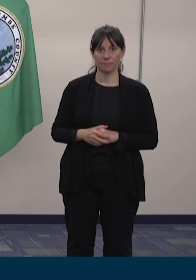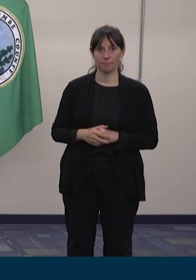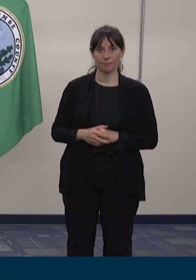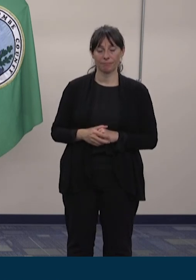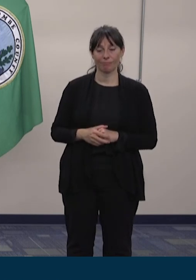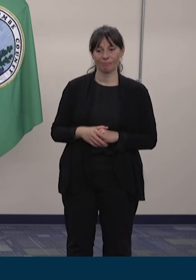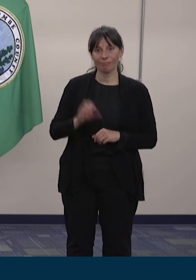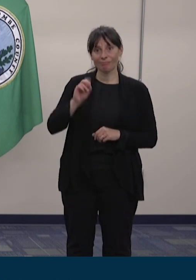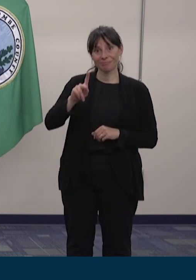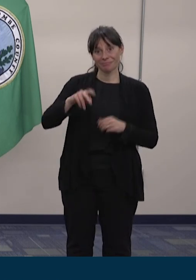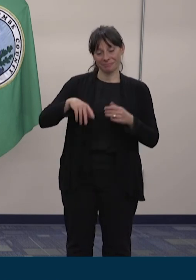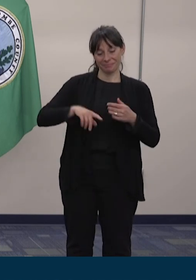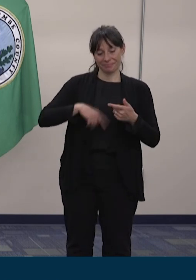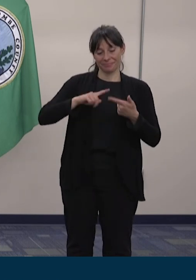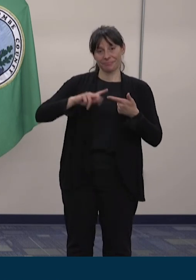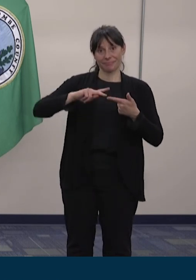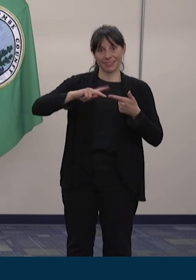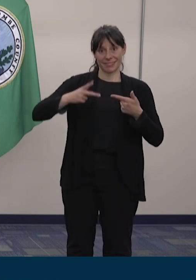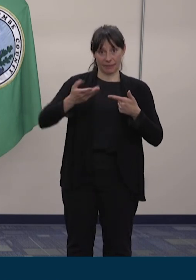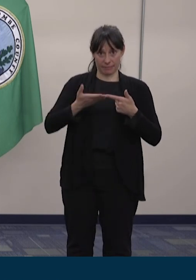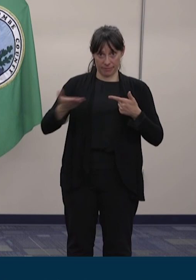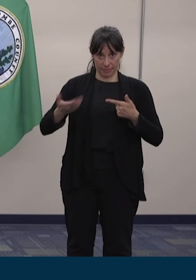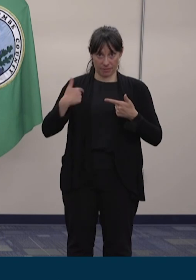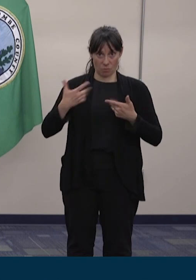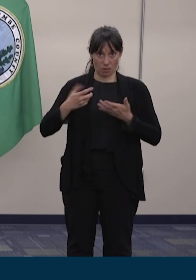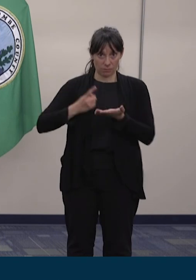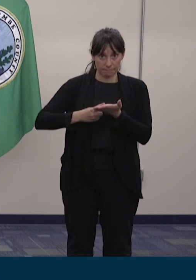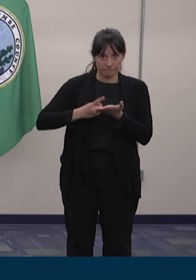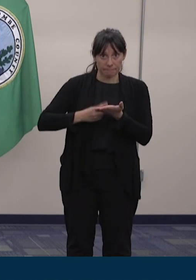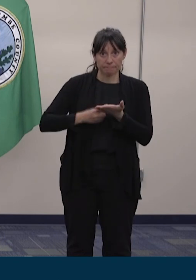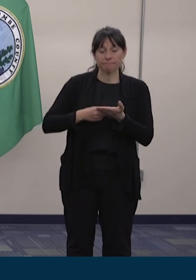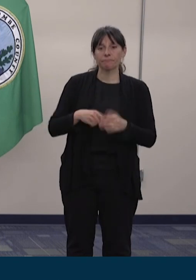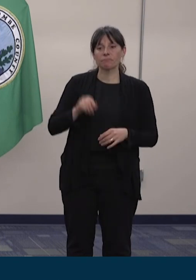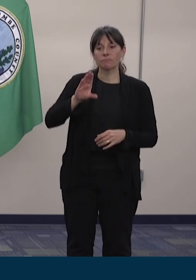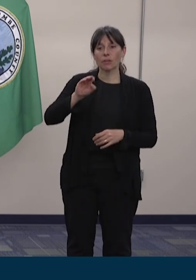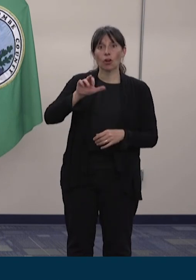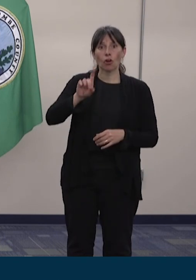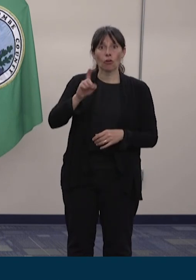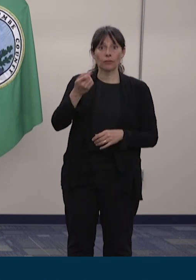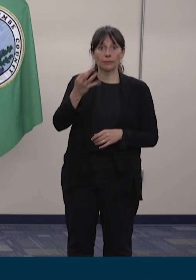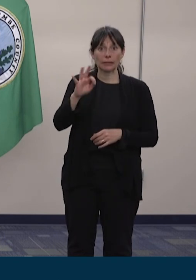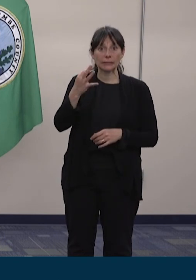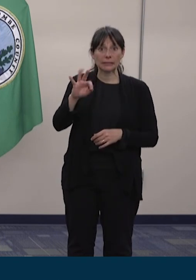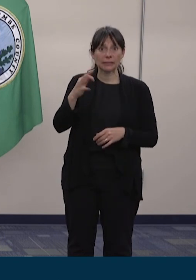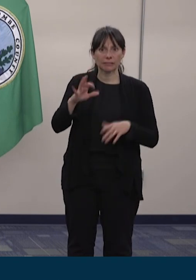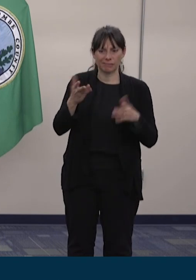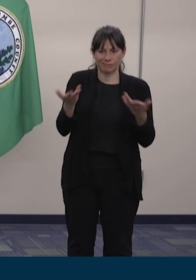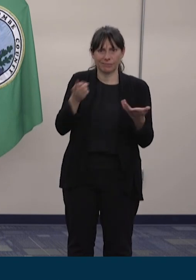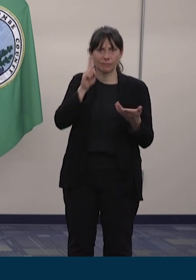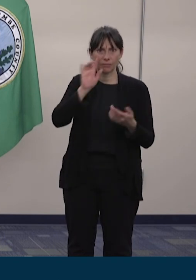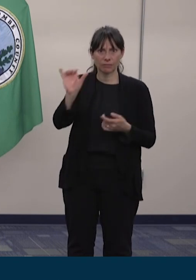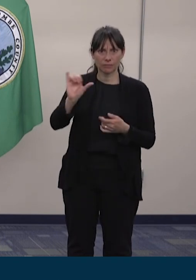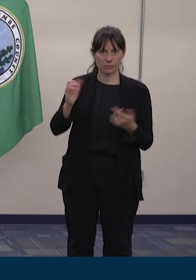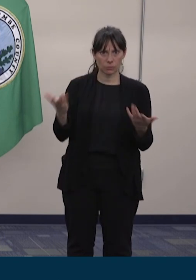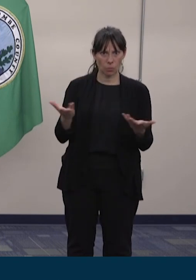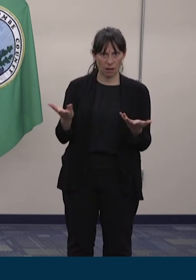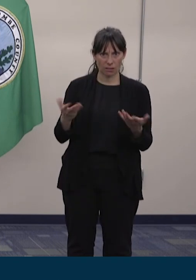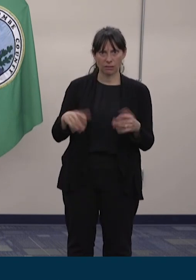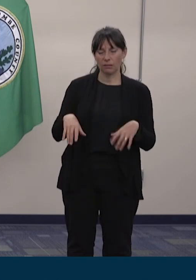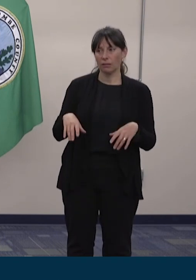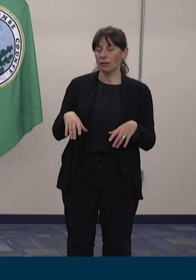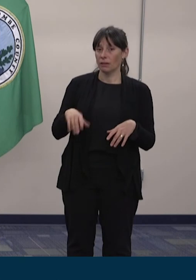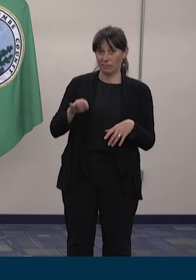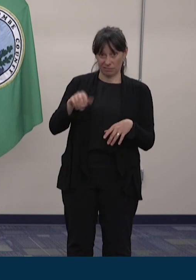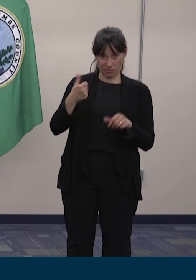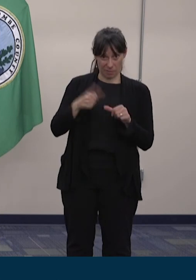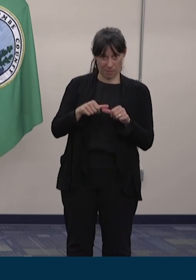Second, I want to talk Y with lo you about the segundo que quiero symptoms of hablar es de COVID-19. los síntomas del COVID-19. If you Si se recall, acuerdan, for weeks durante I've